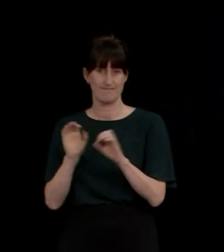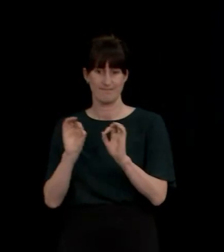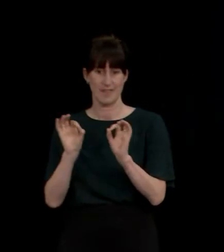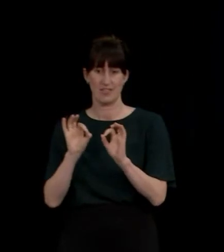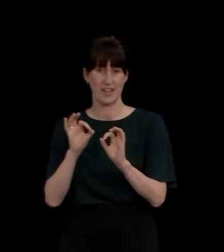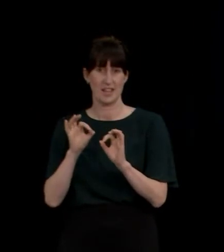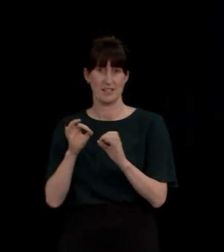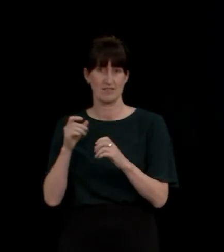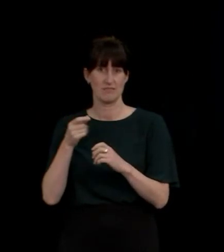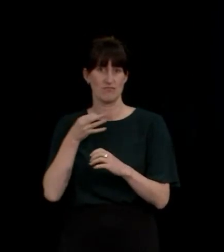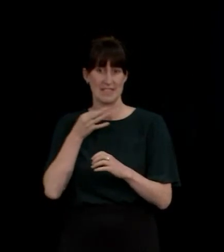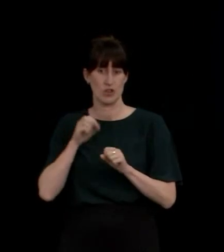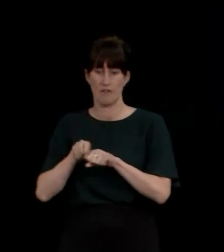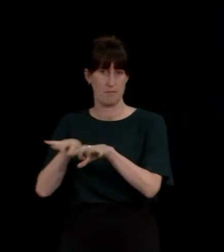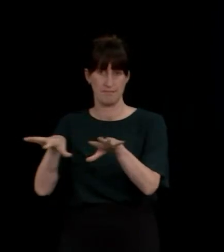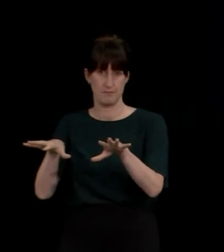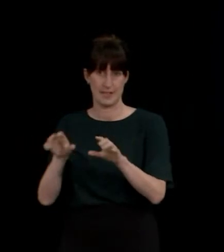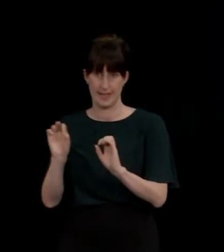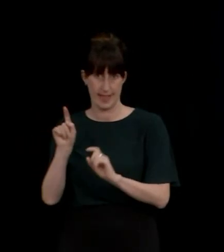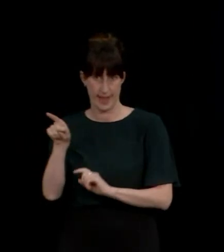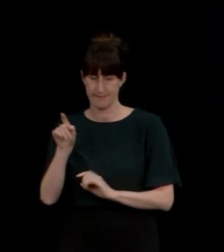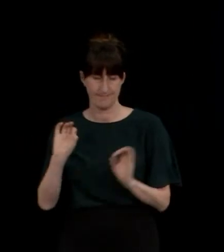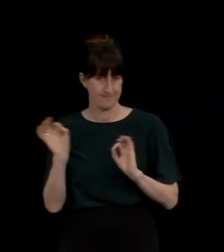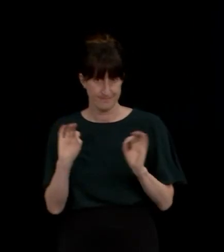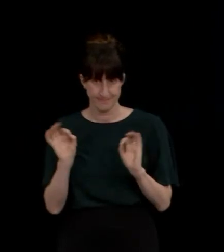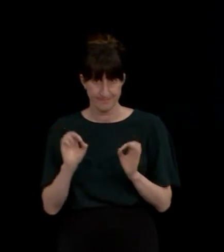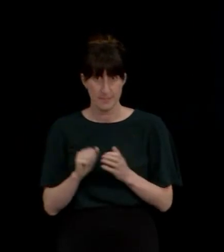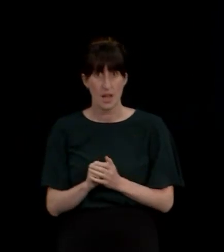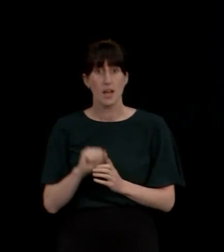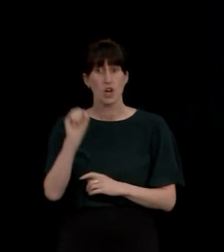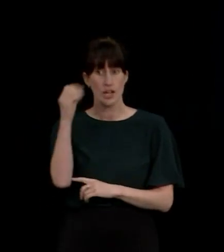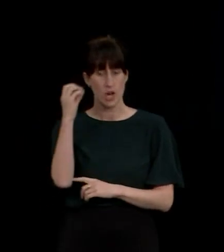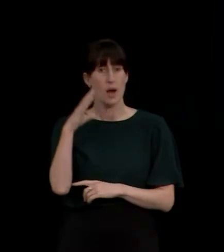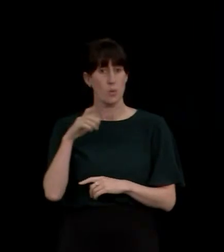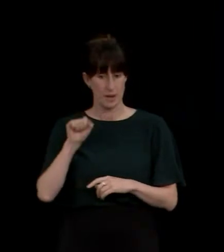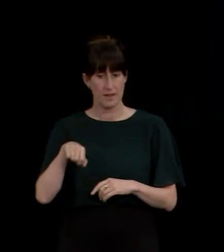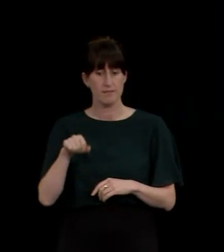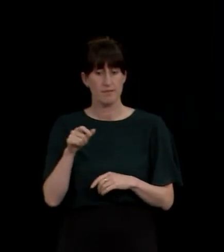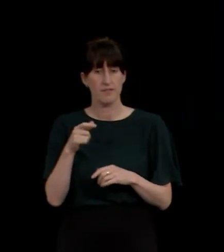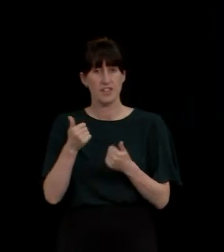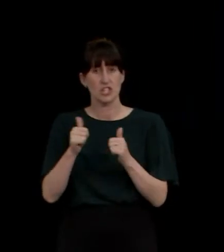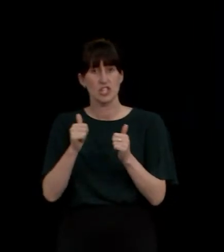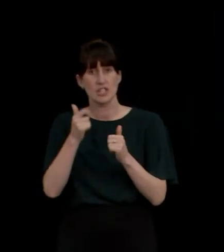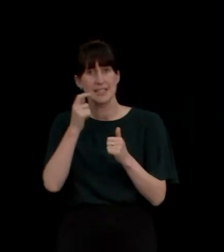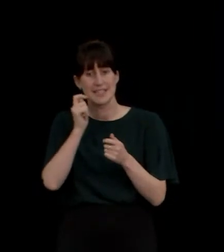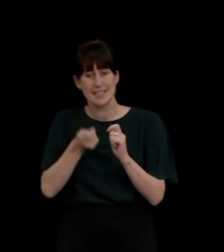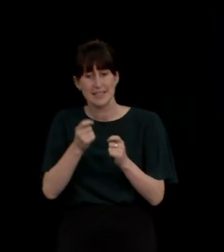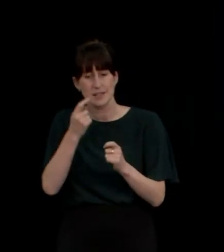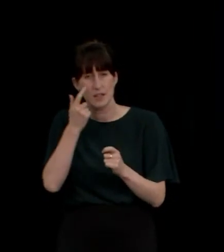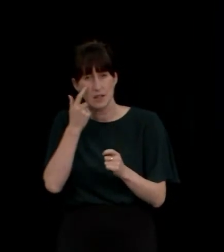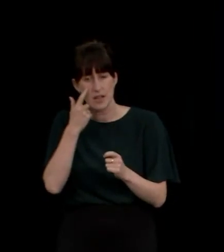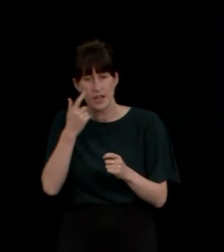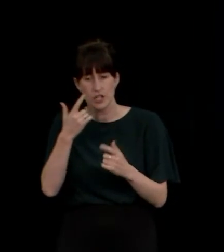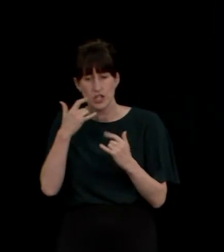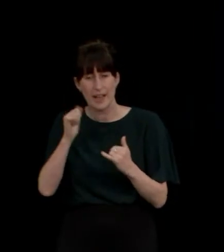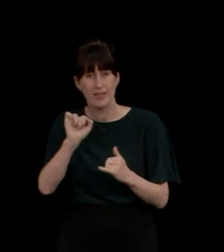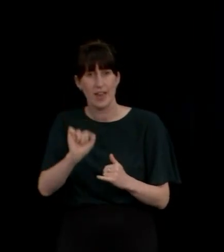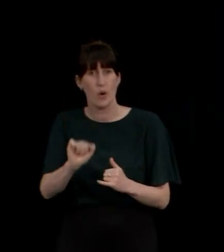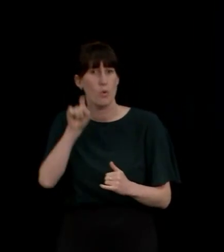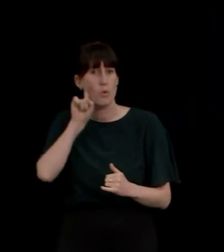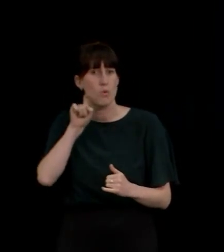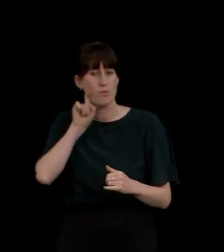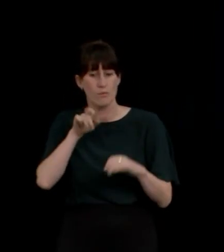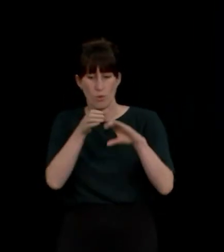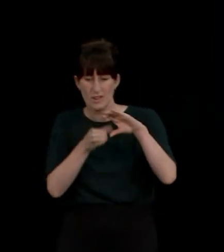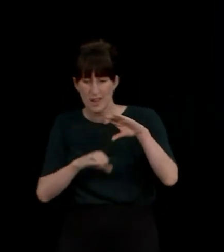wastewater testing done in Kaitaia, as in a number of places in the north, and we'd have to go back and have a look at the results to see what those showed at